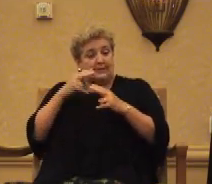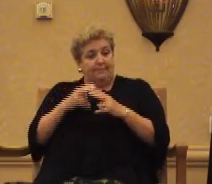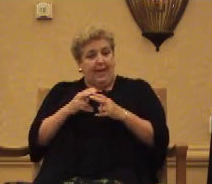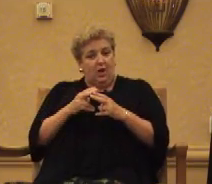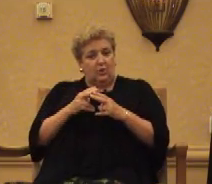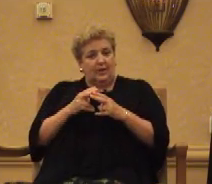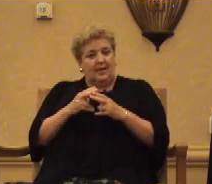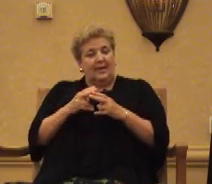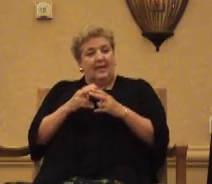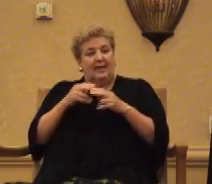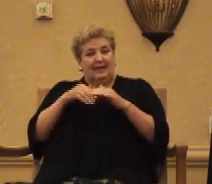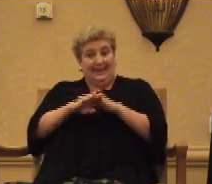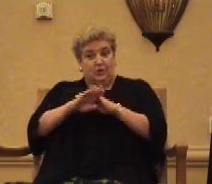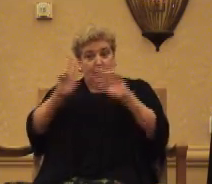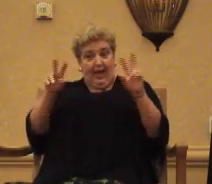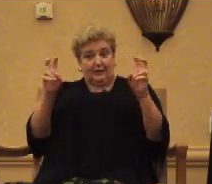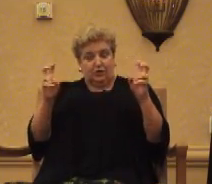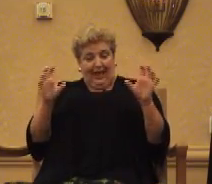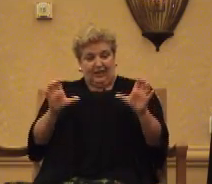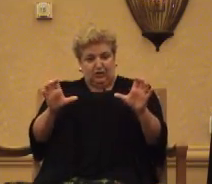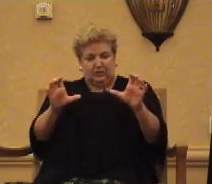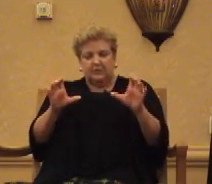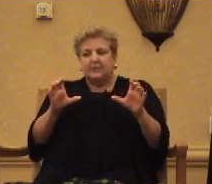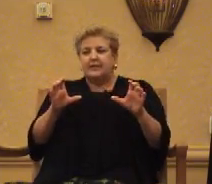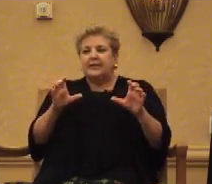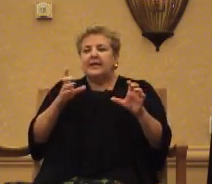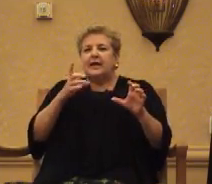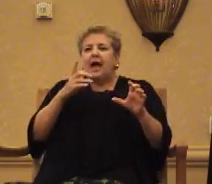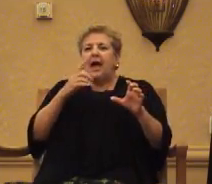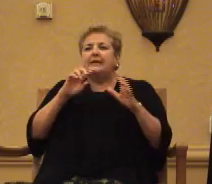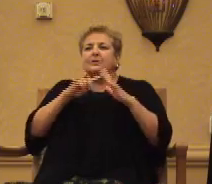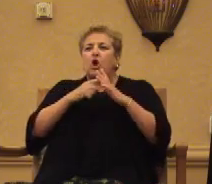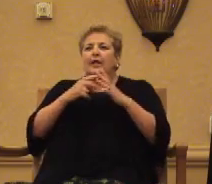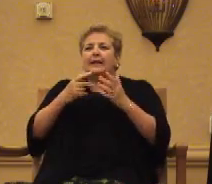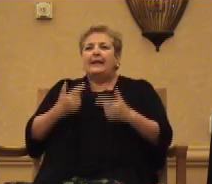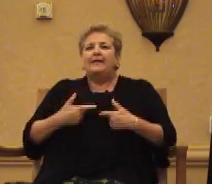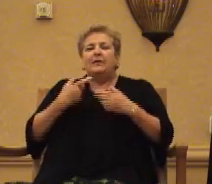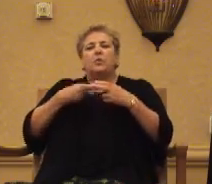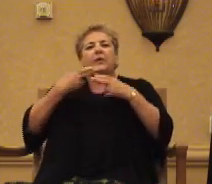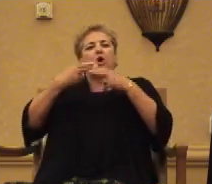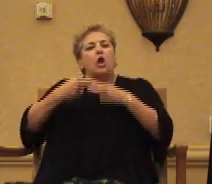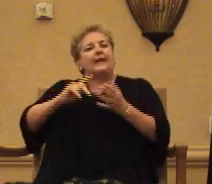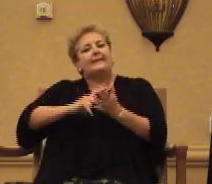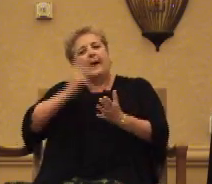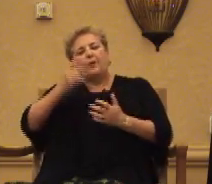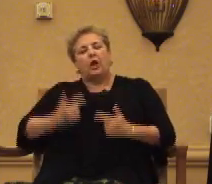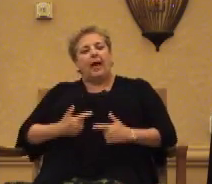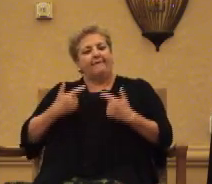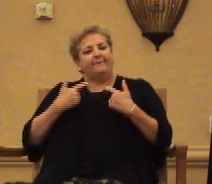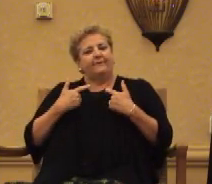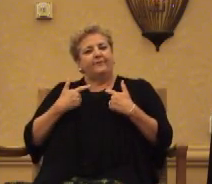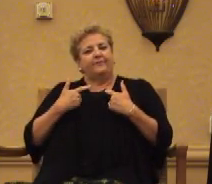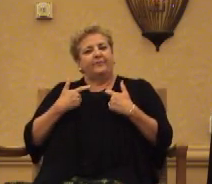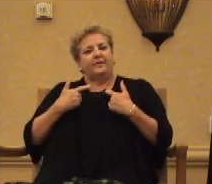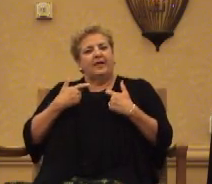Before I ever picked up a drink, I started living the double life. I started becoming the pretend guy, the guy